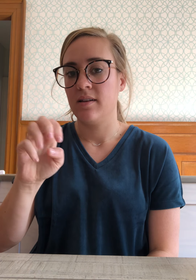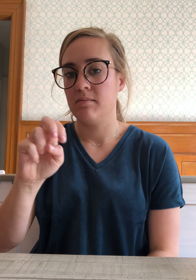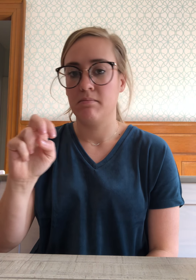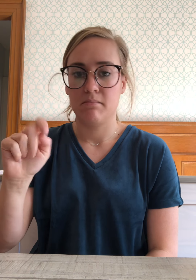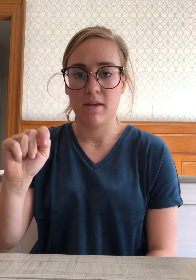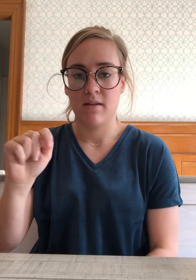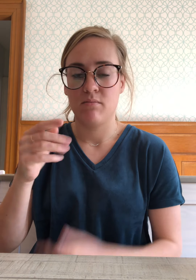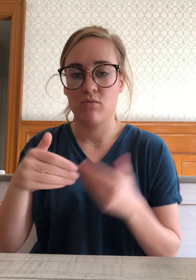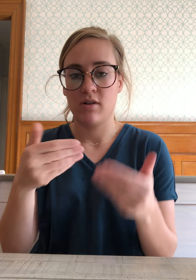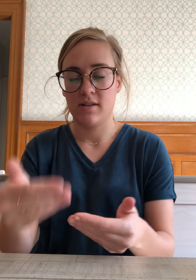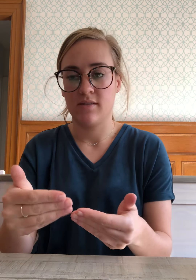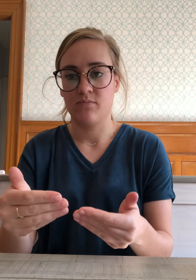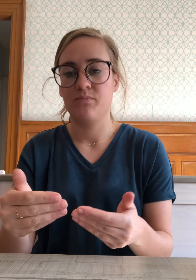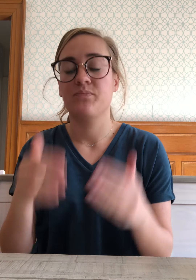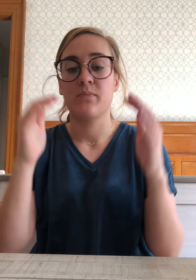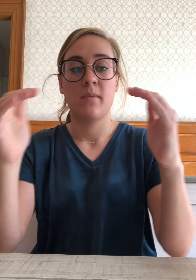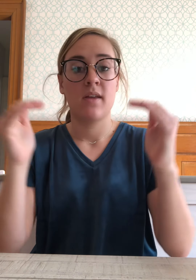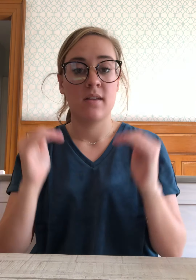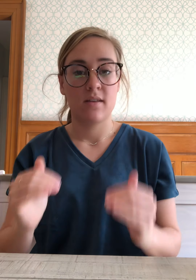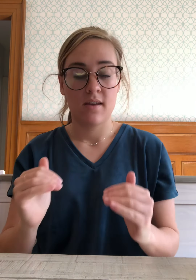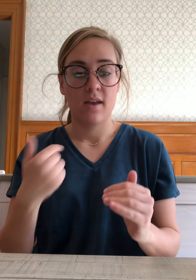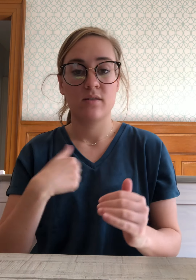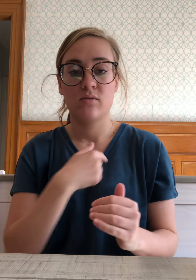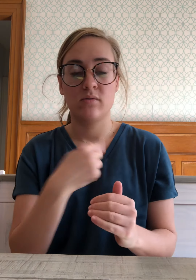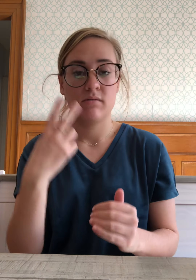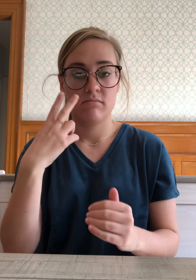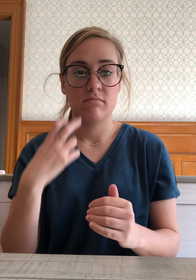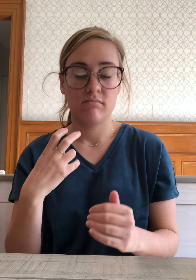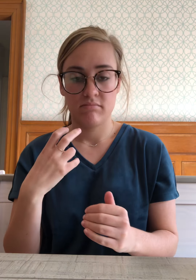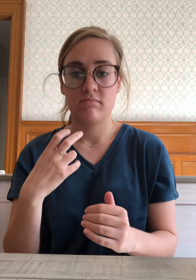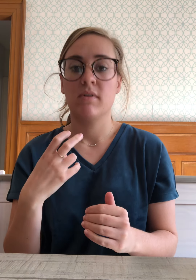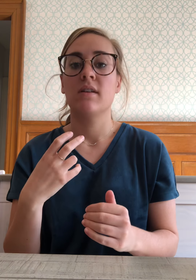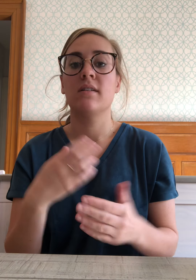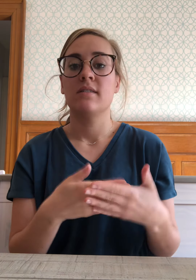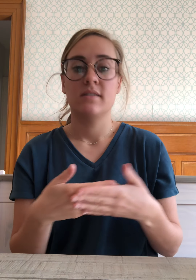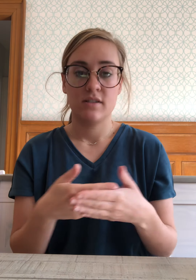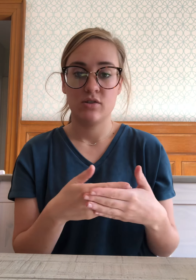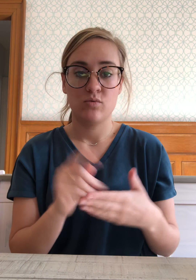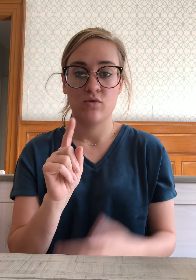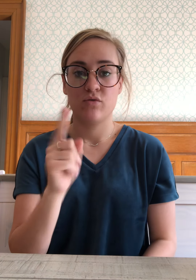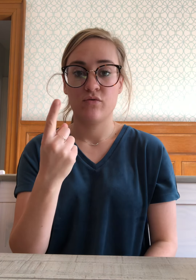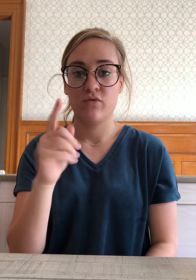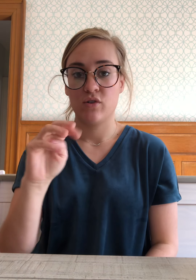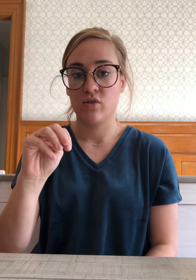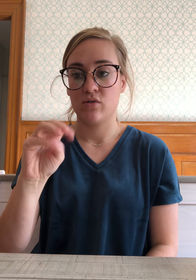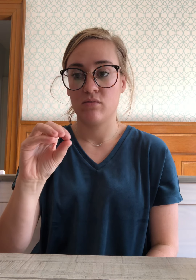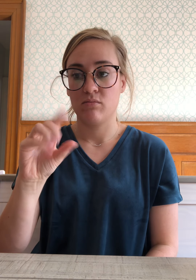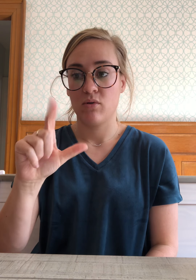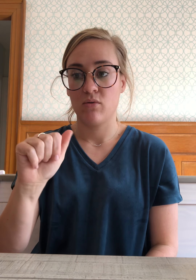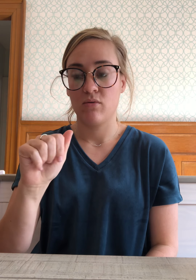Then we extract the deciduous first molars 6 to 12 months before normal exfoliation.